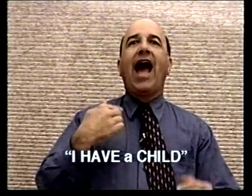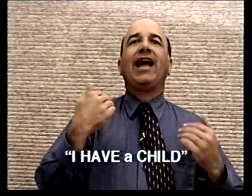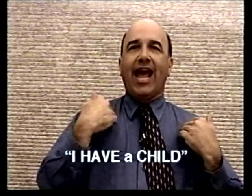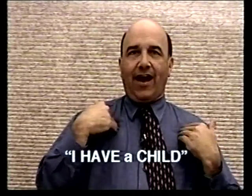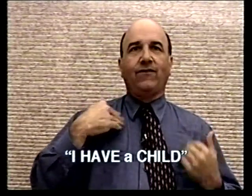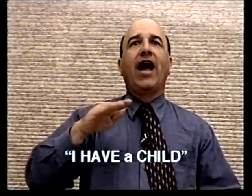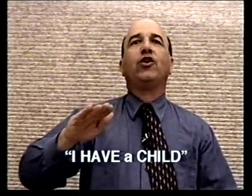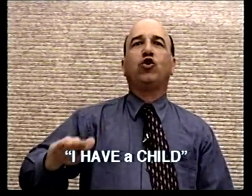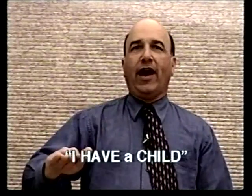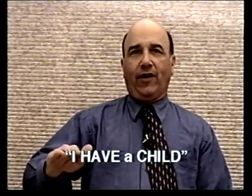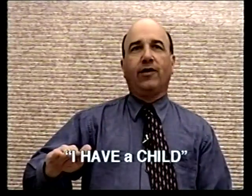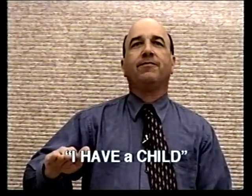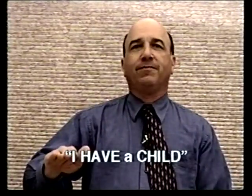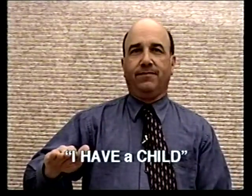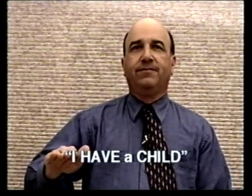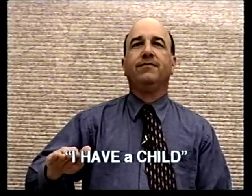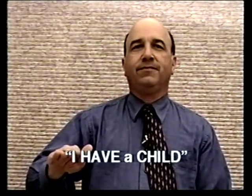I have a child.